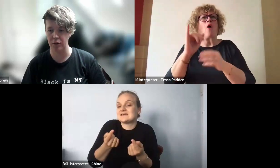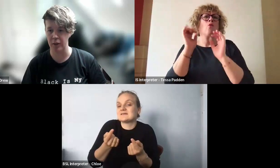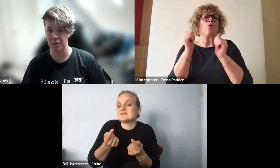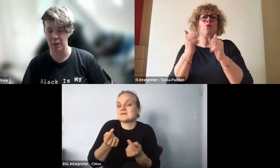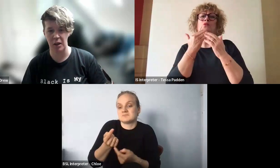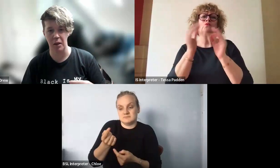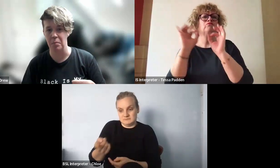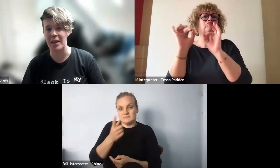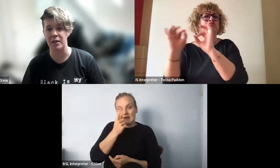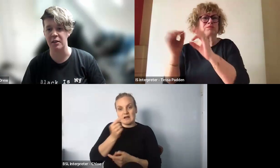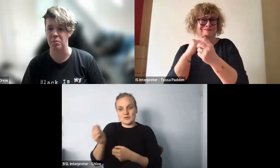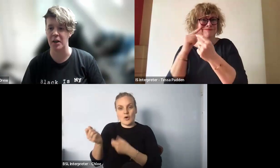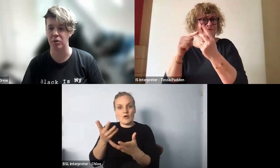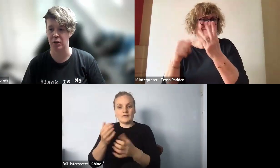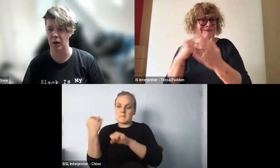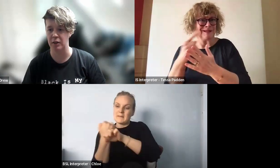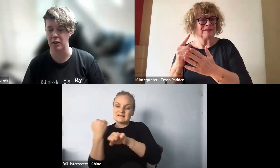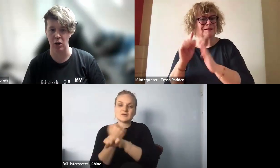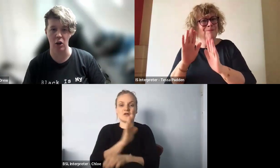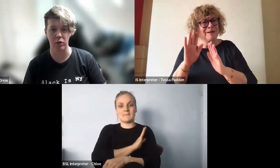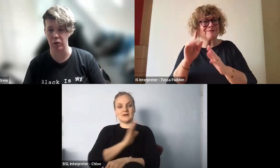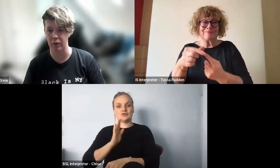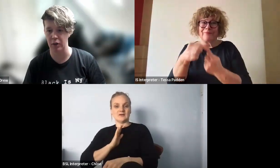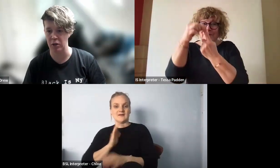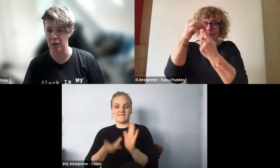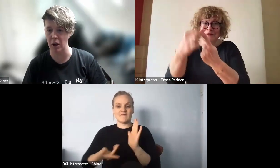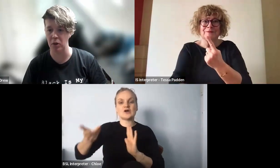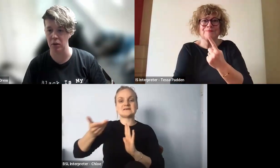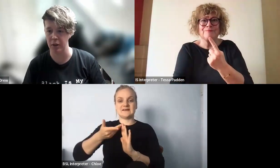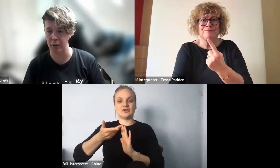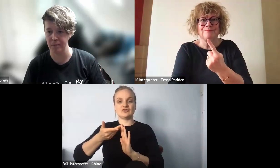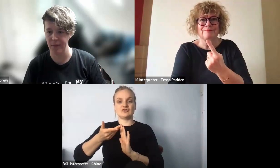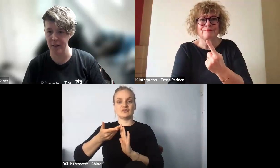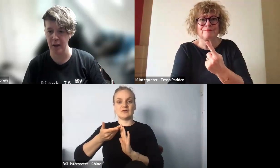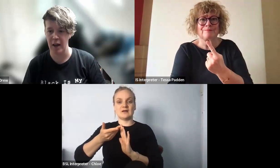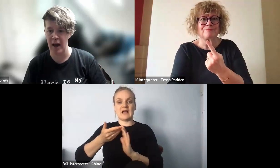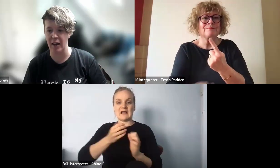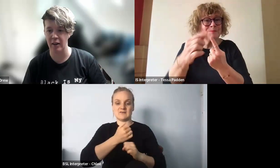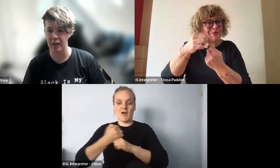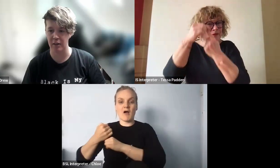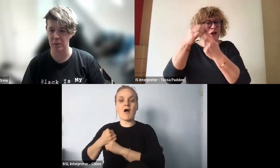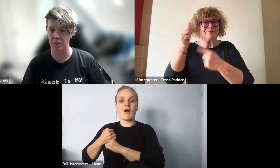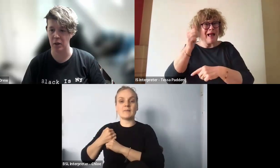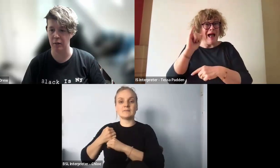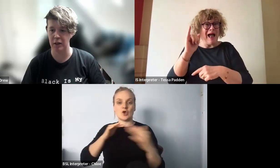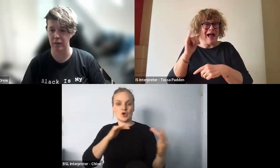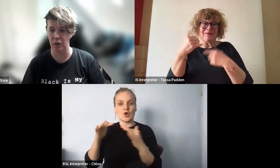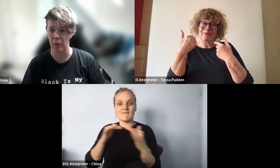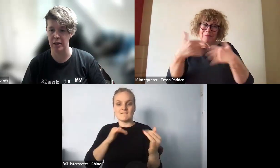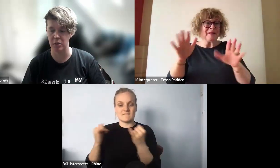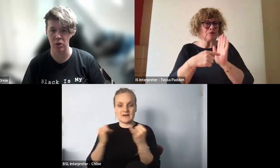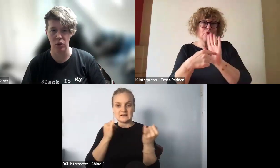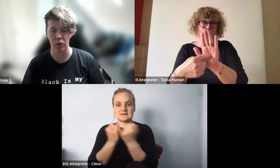to offer the maintenance of military advantage over your adversary in an armed conflict. That AI is